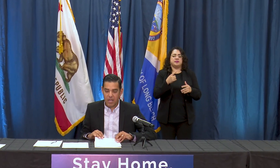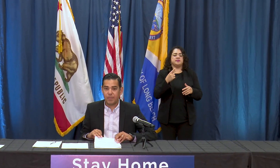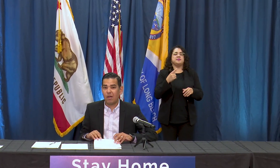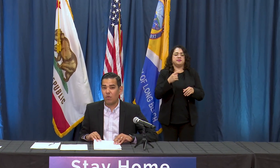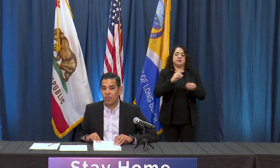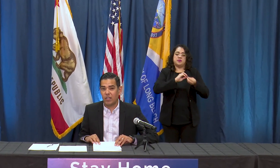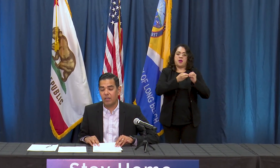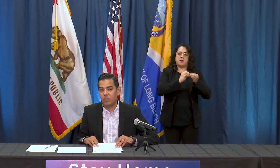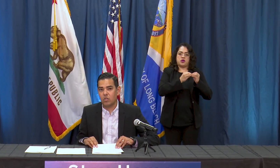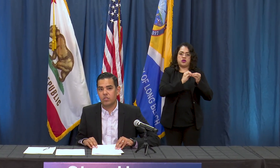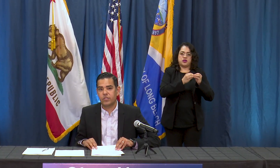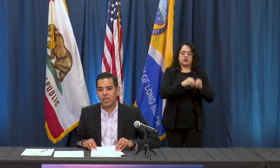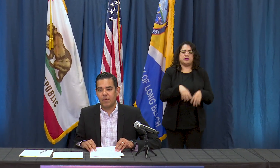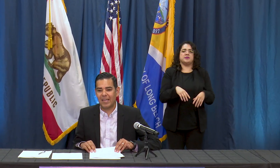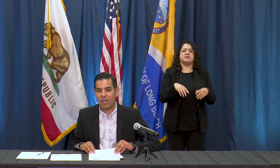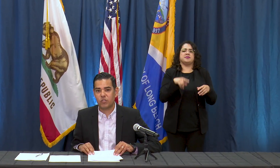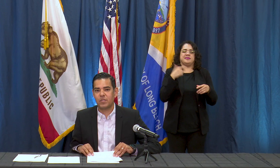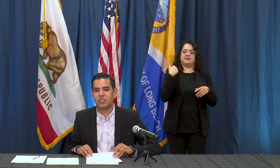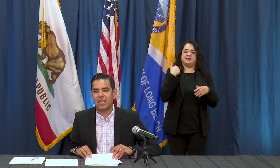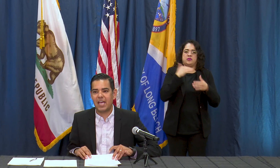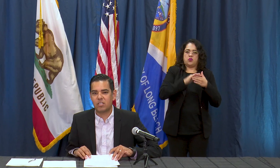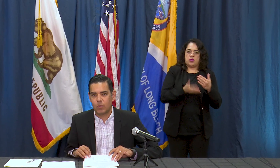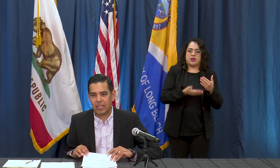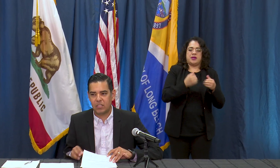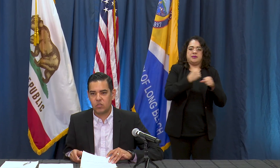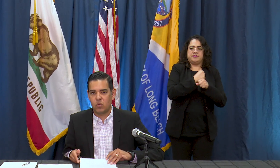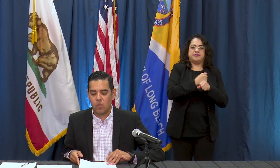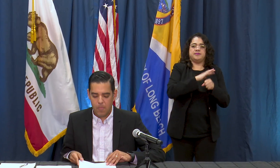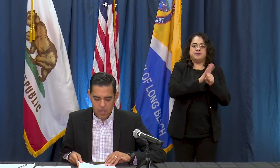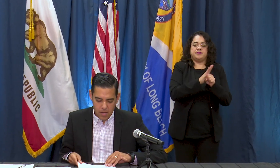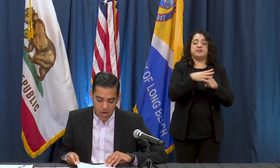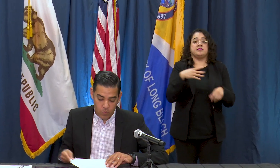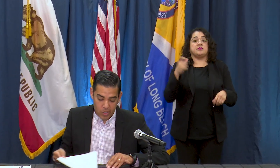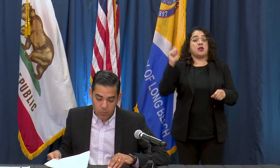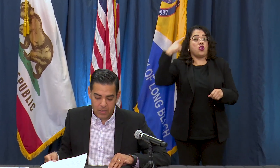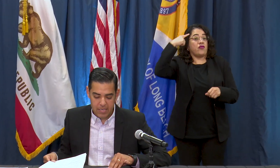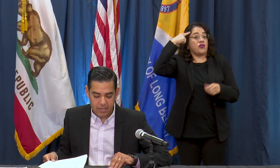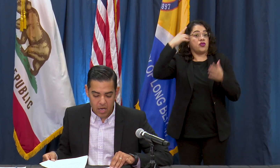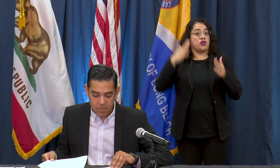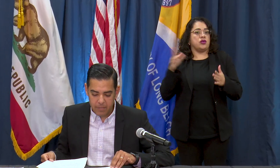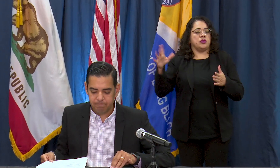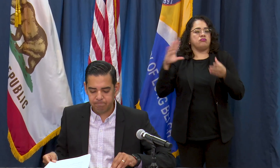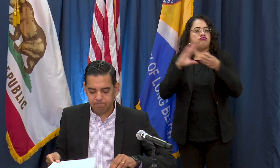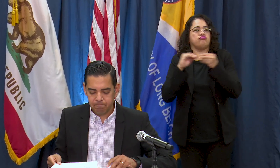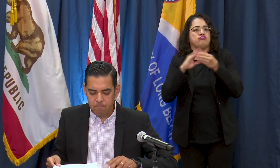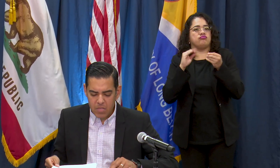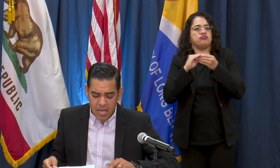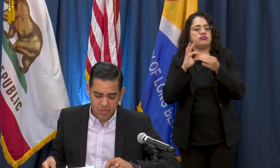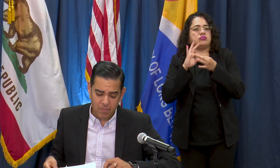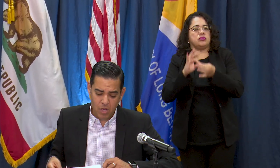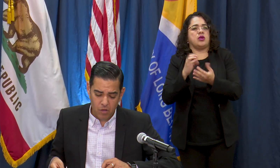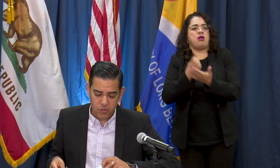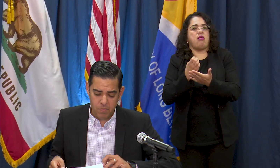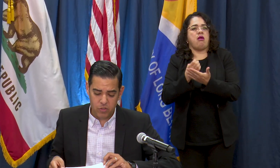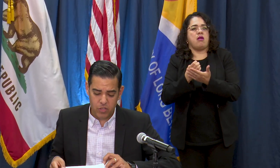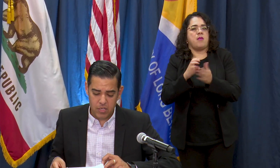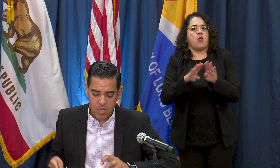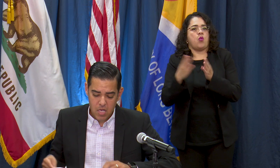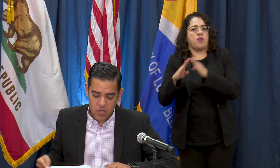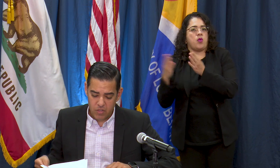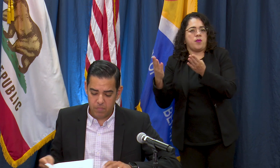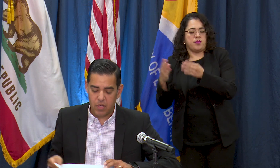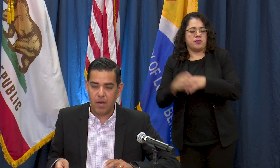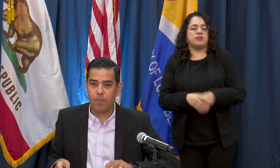I'm going to talk about the governor's announcements today as it relate to reopening the economy. And then I'm going to also